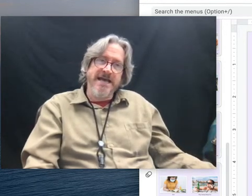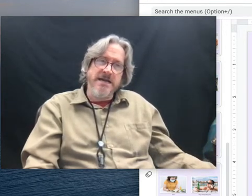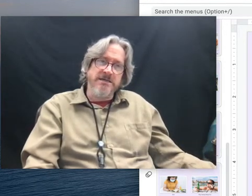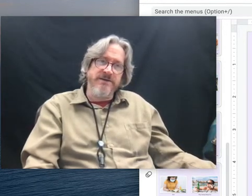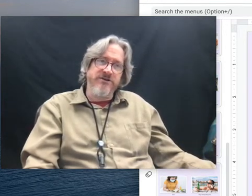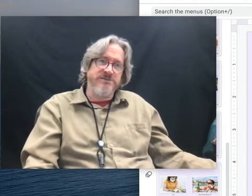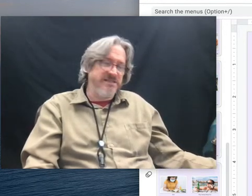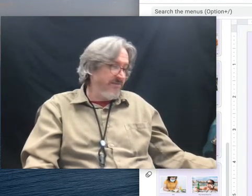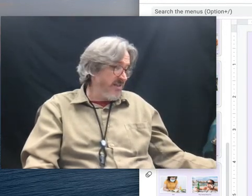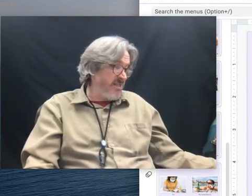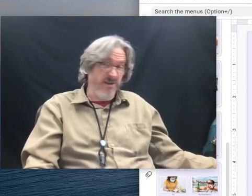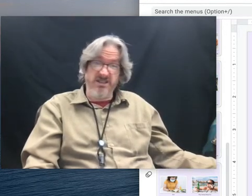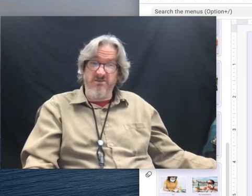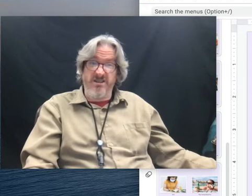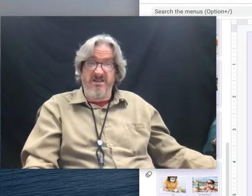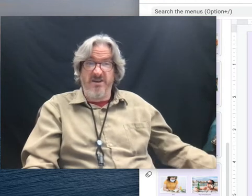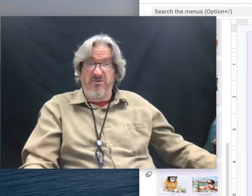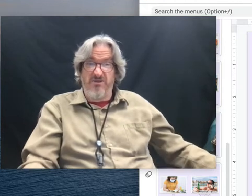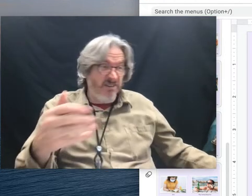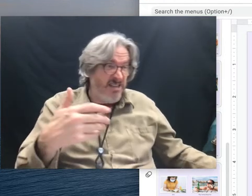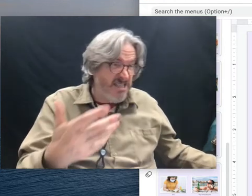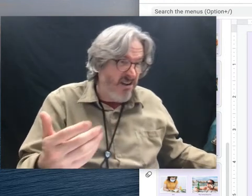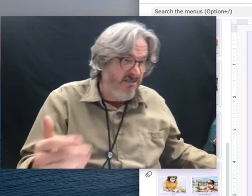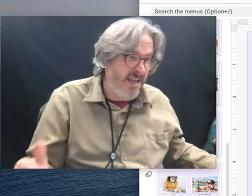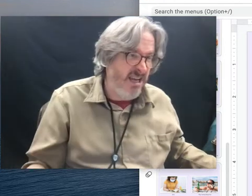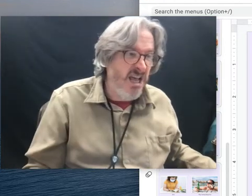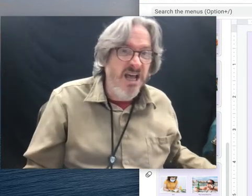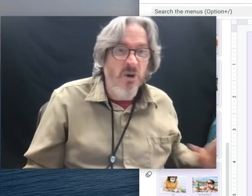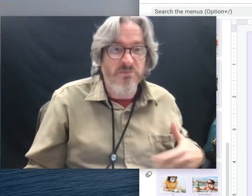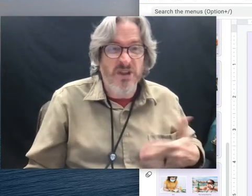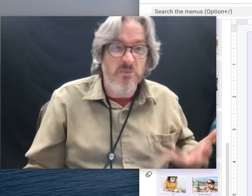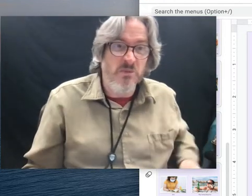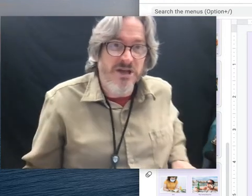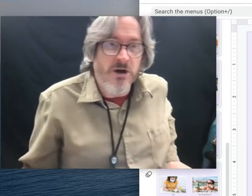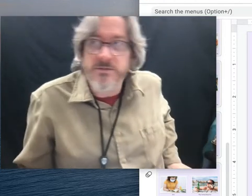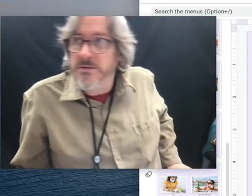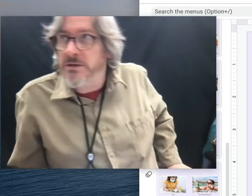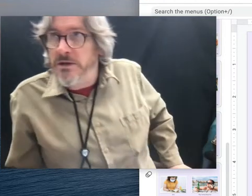we tend not to be very specific, especially with like private stuff, like,